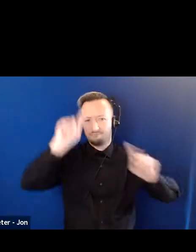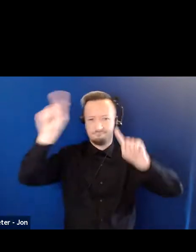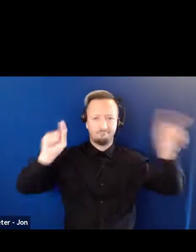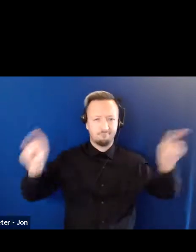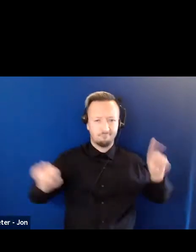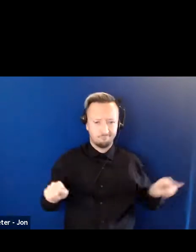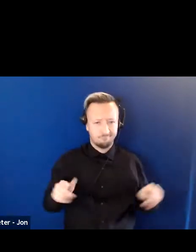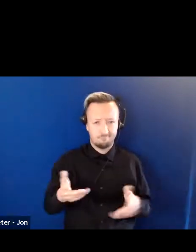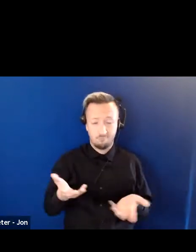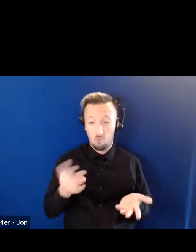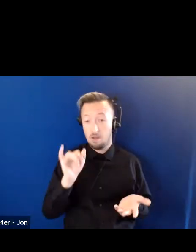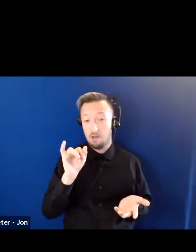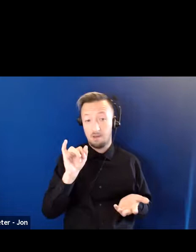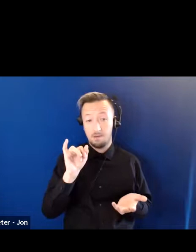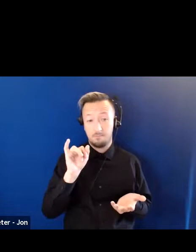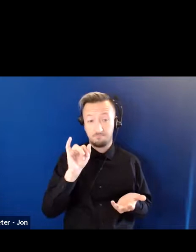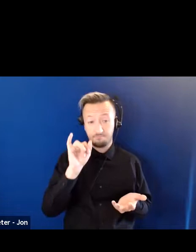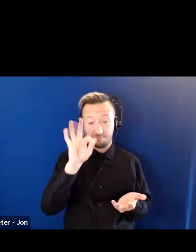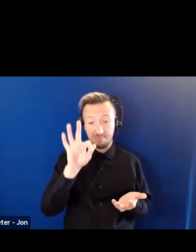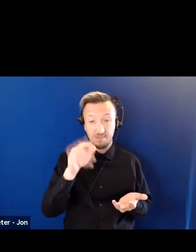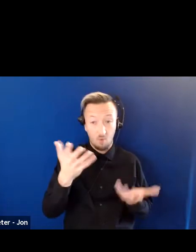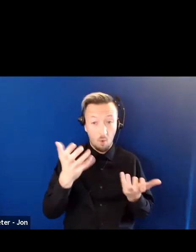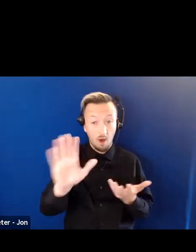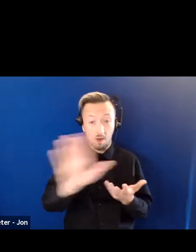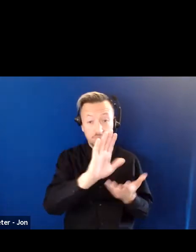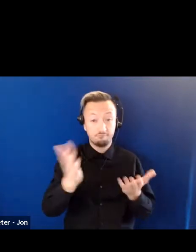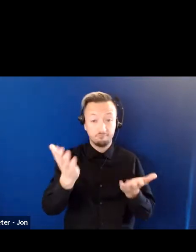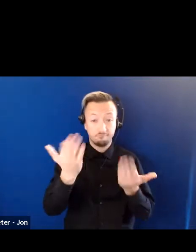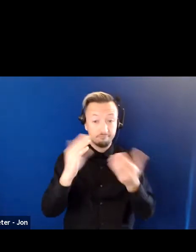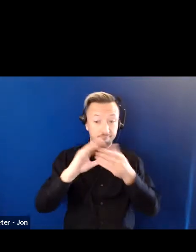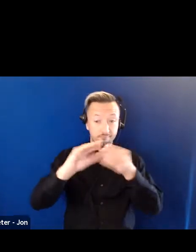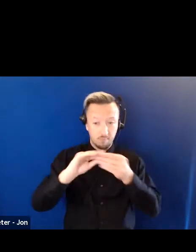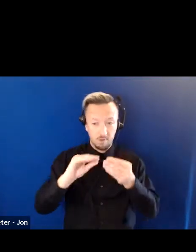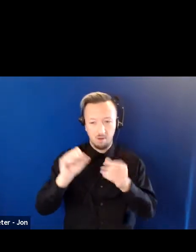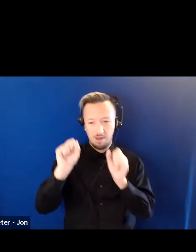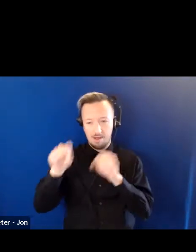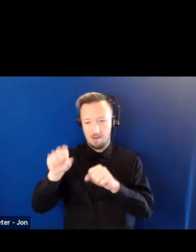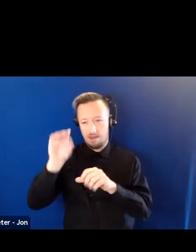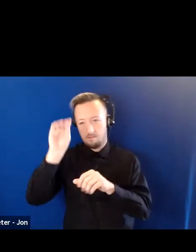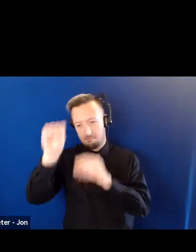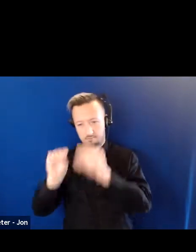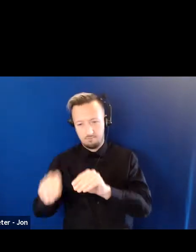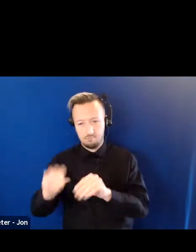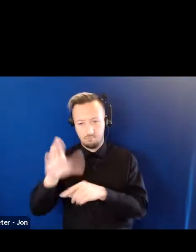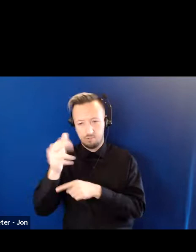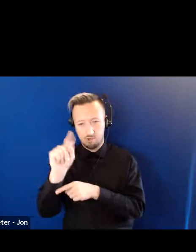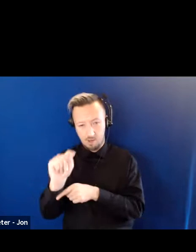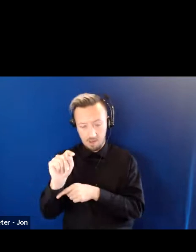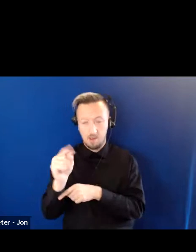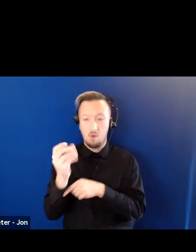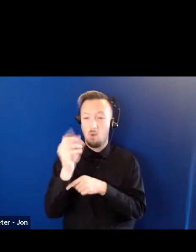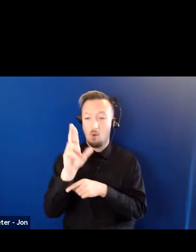something, I guess, if I'm not mistaken, you need to raise your hand or put it in the chat and they